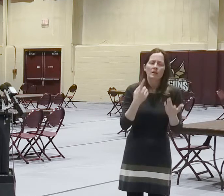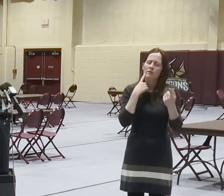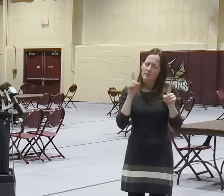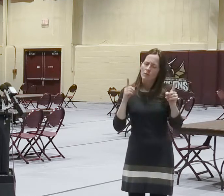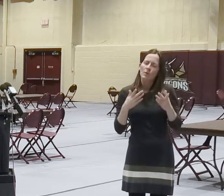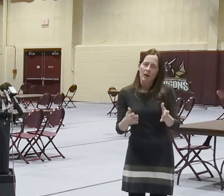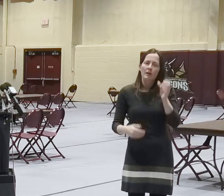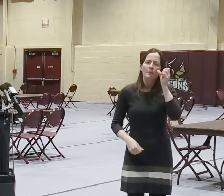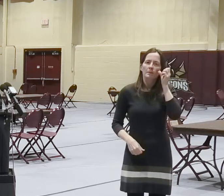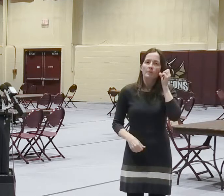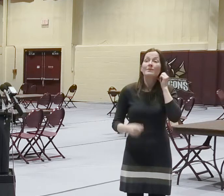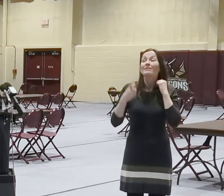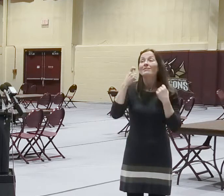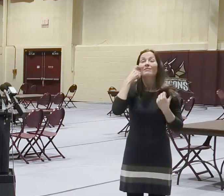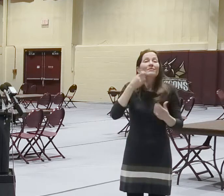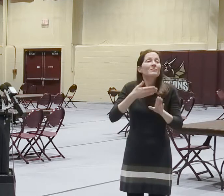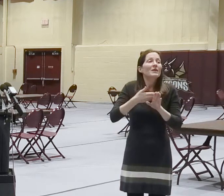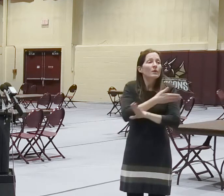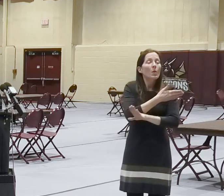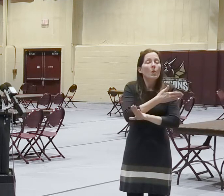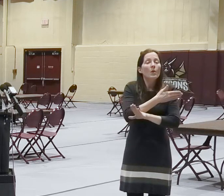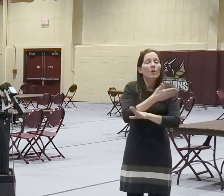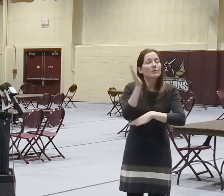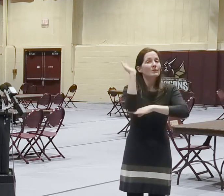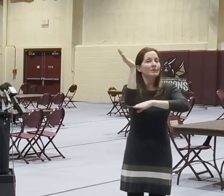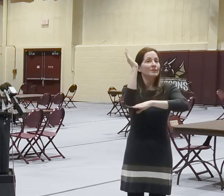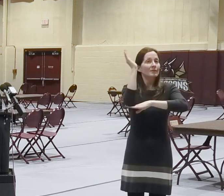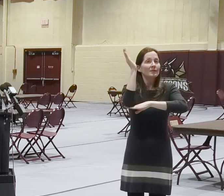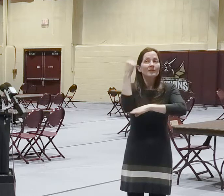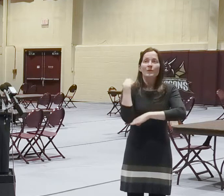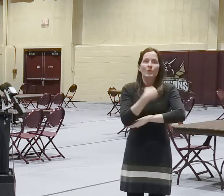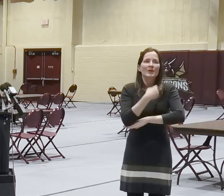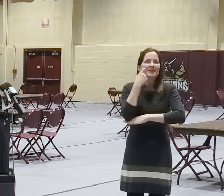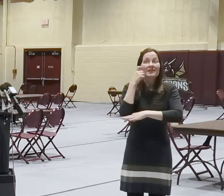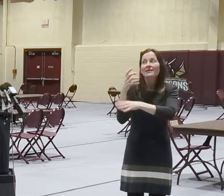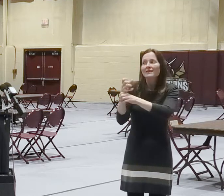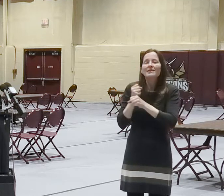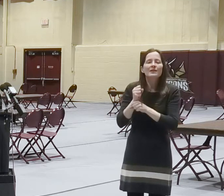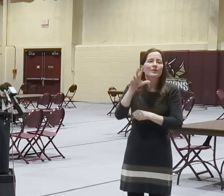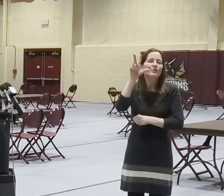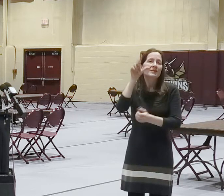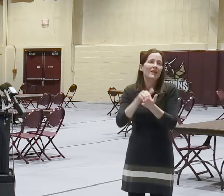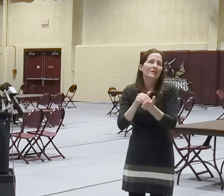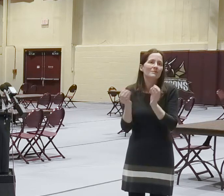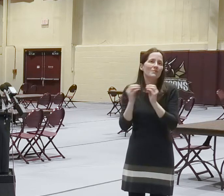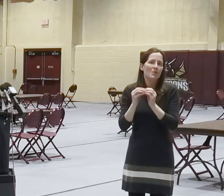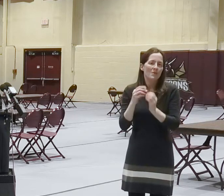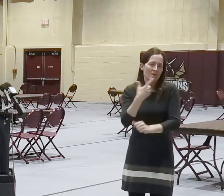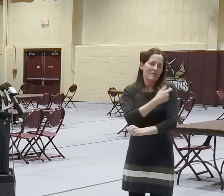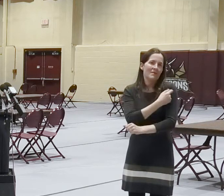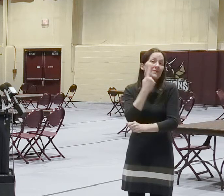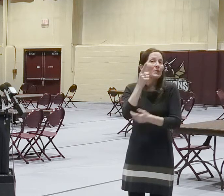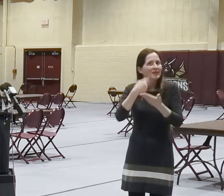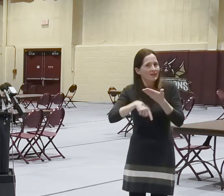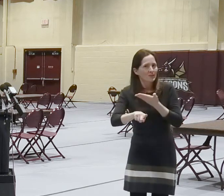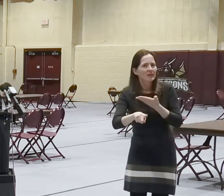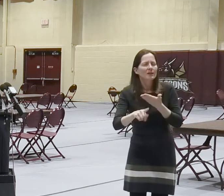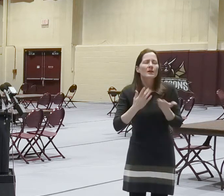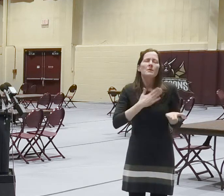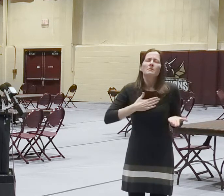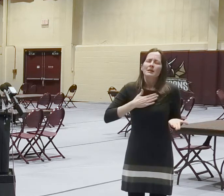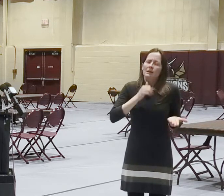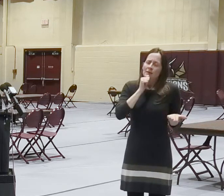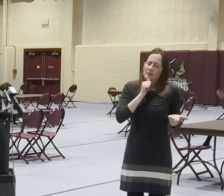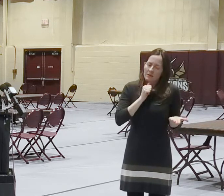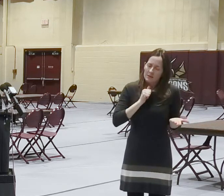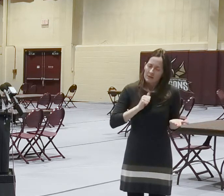we received an additional 3,000 initial doses for next week. Please be patient with us, as these